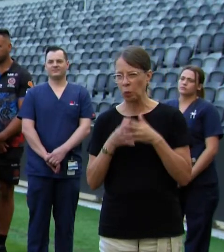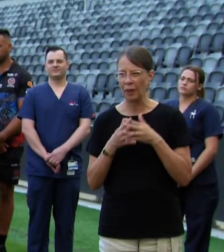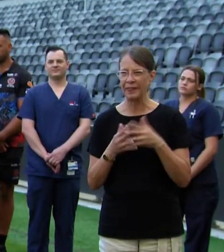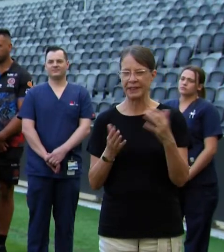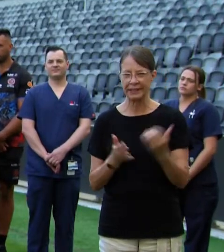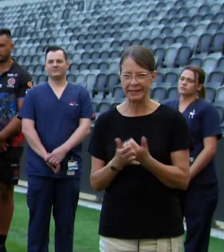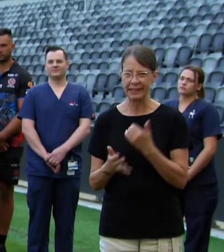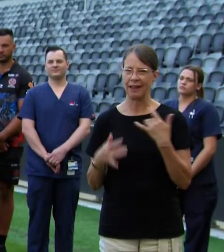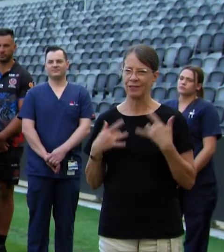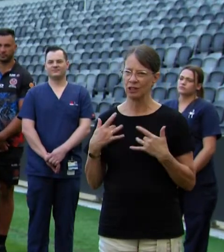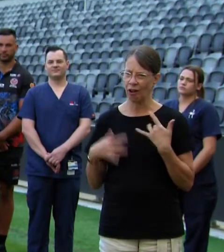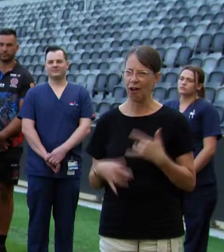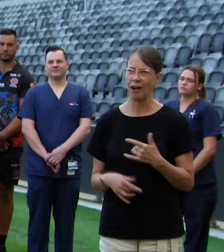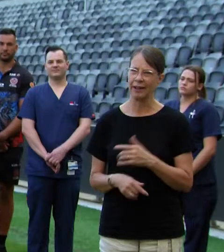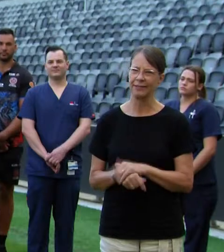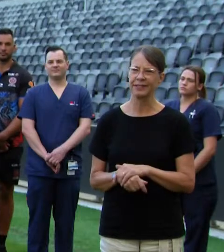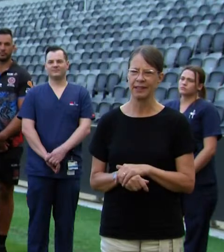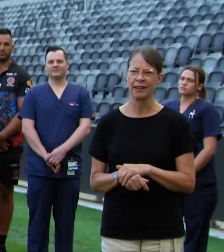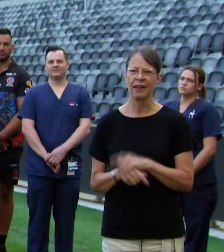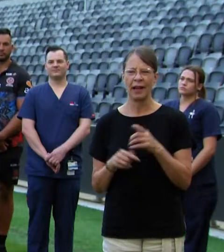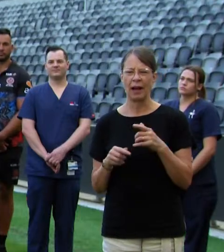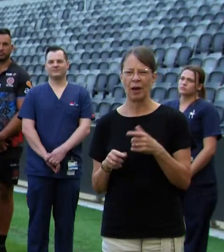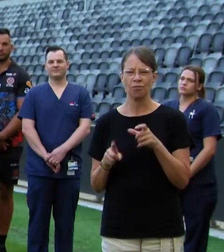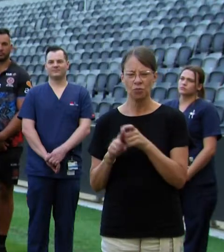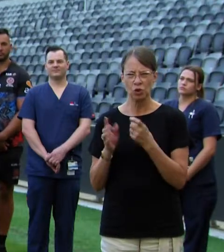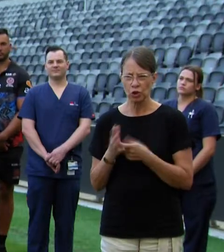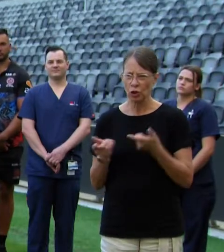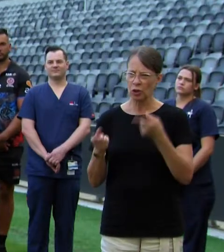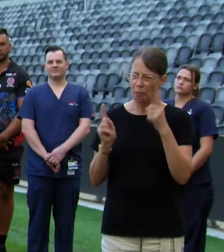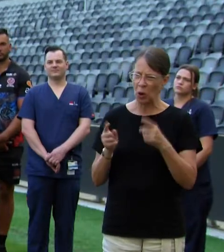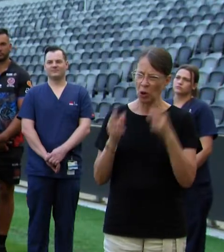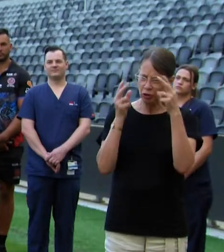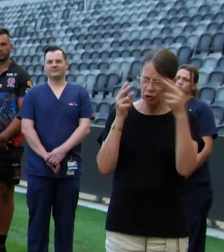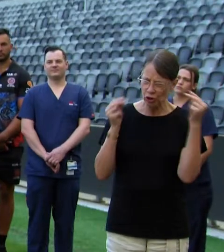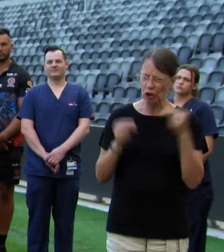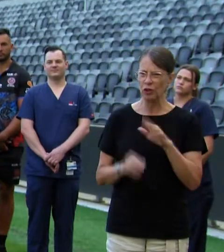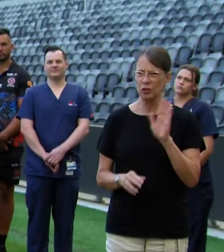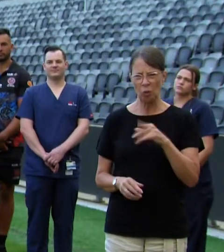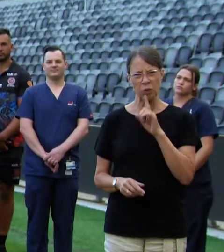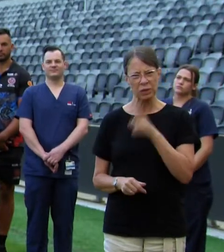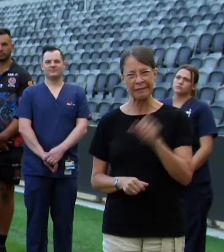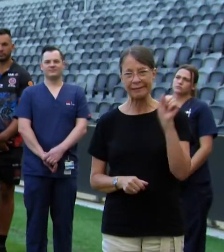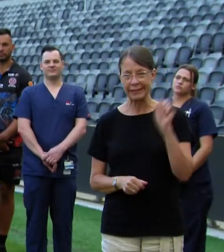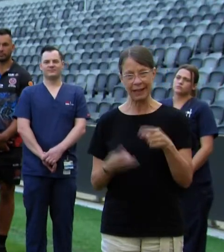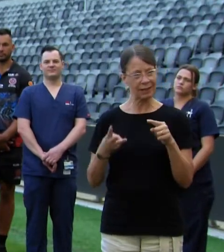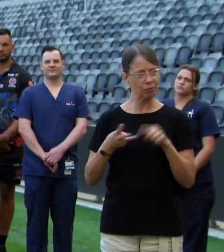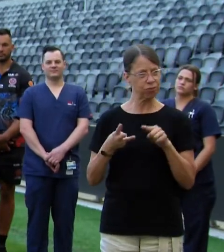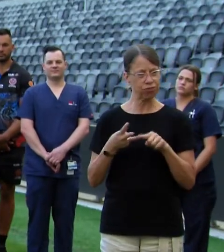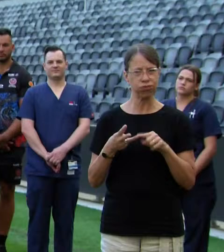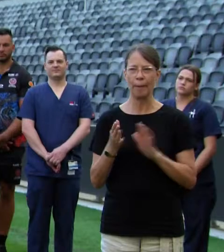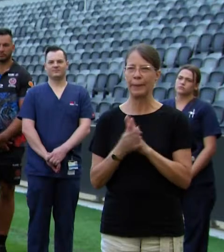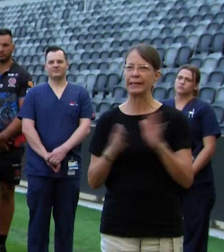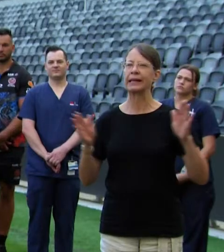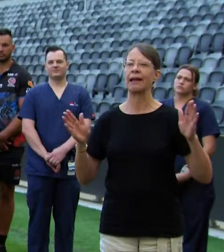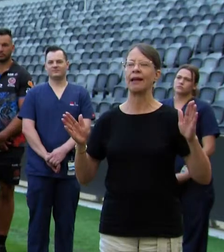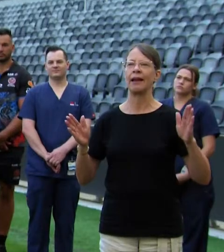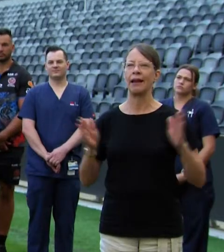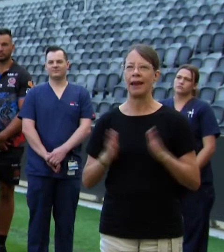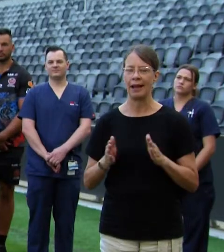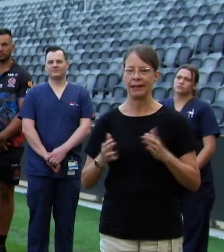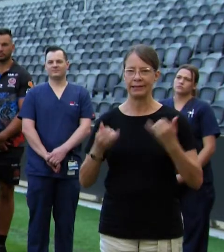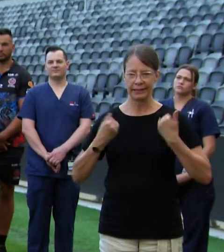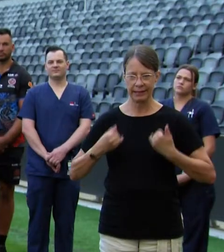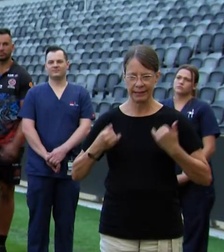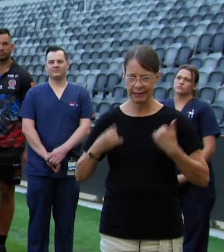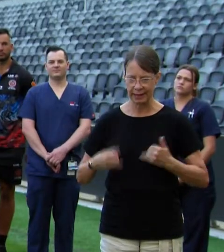and Susan Pearce has said, and Emma has said, that we know that boosters reduce the symptoms,